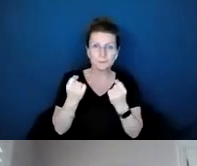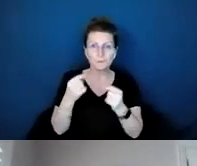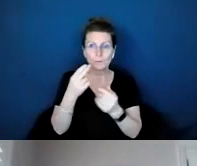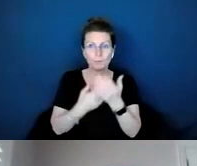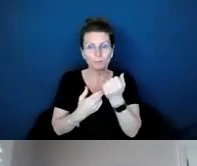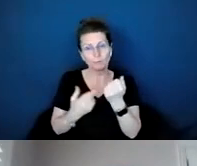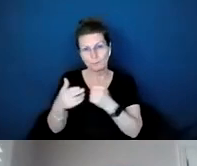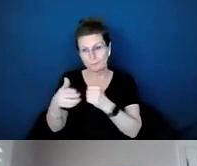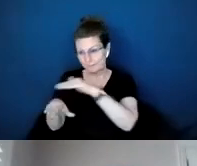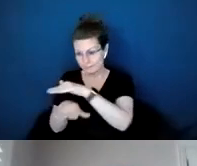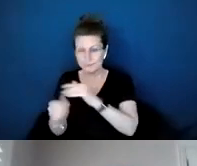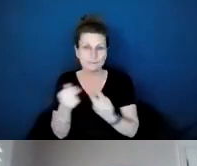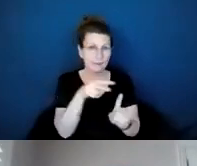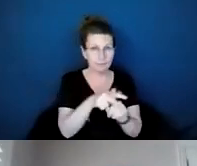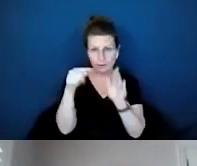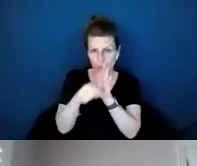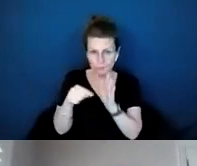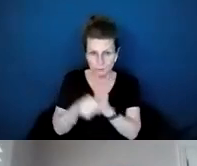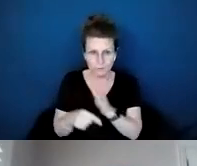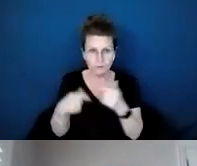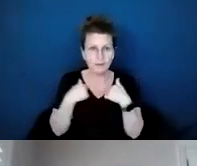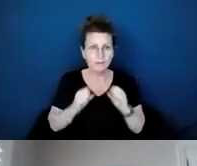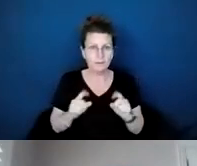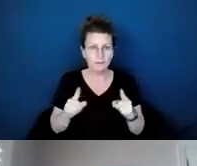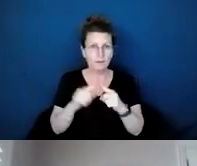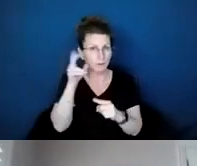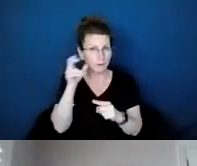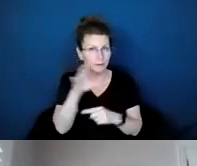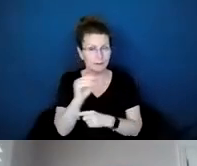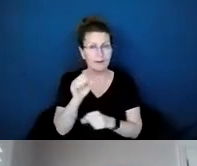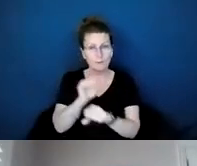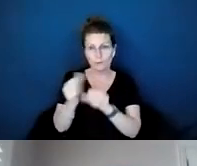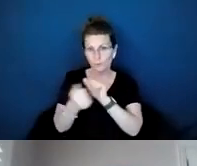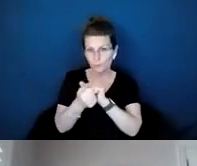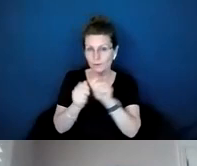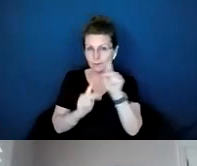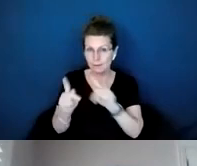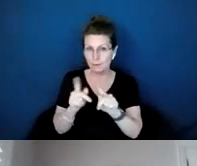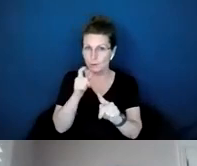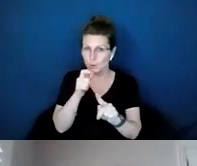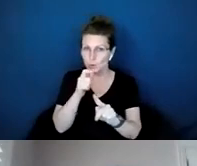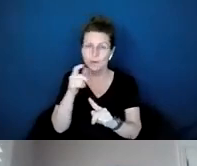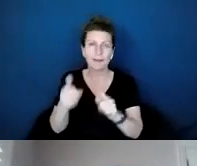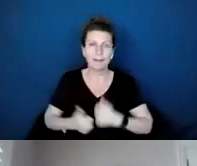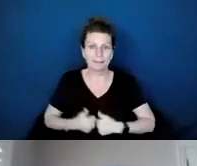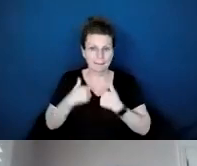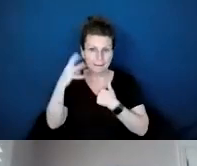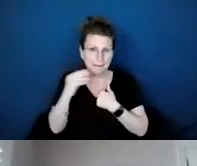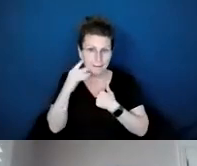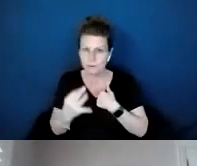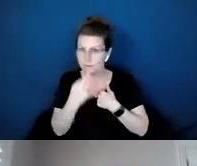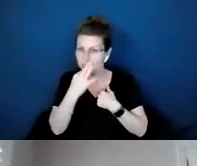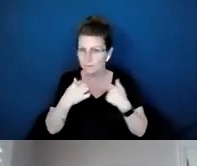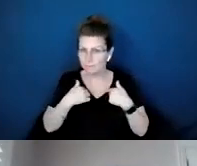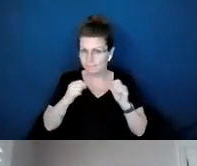research. By listening to and working with those with firsthand expertise, I've been able to focus on